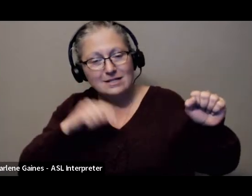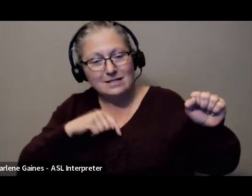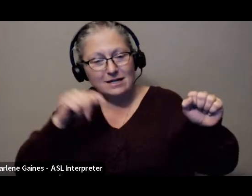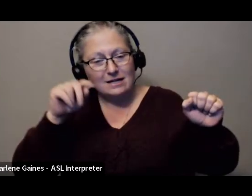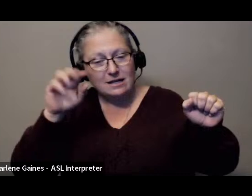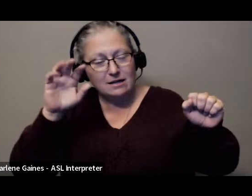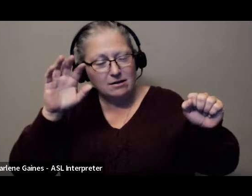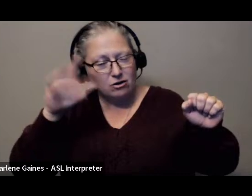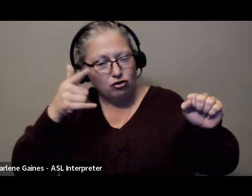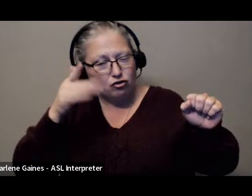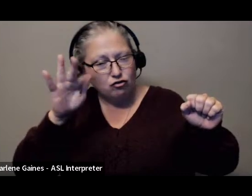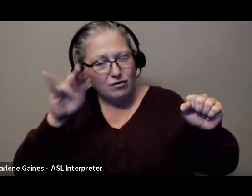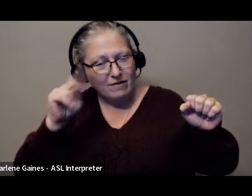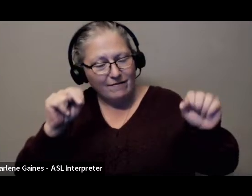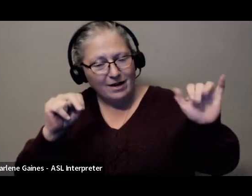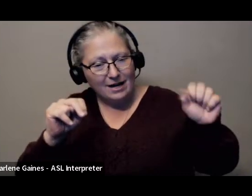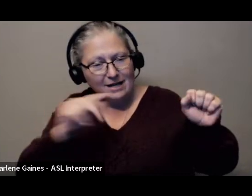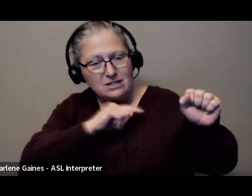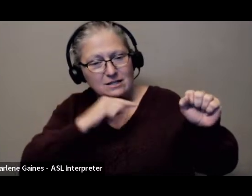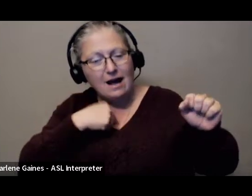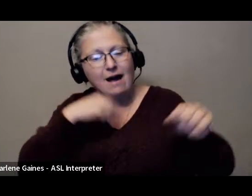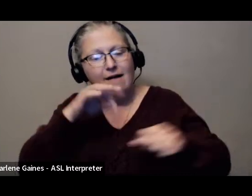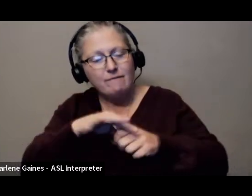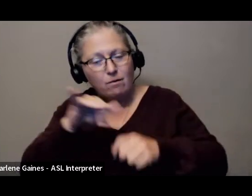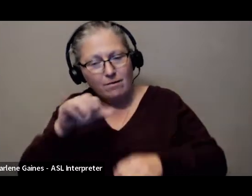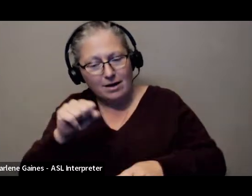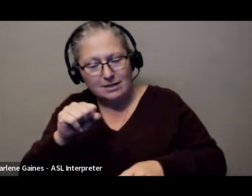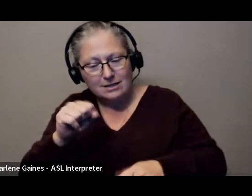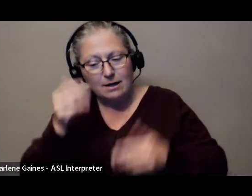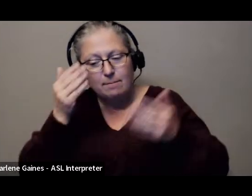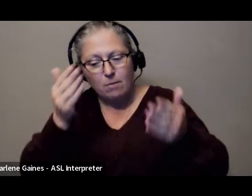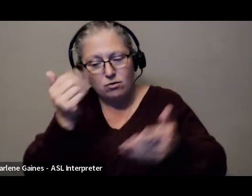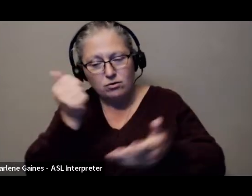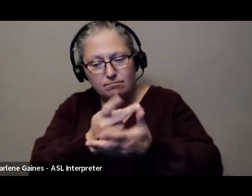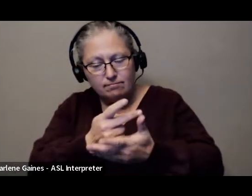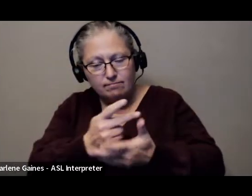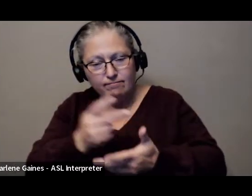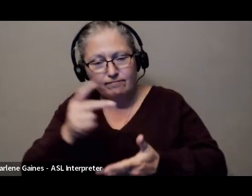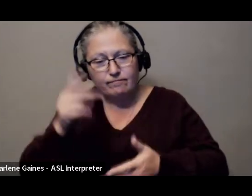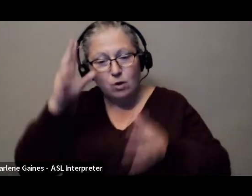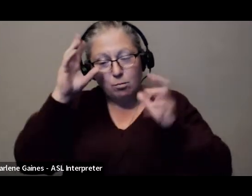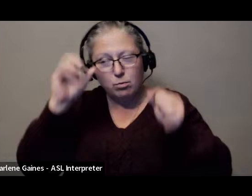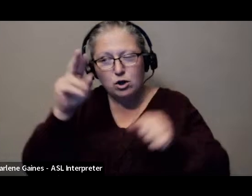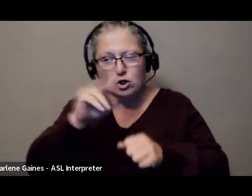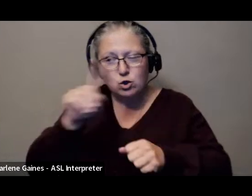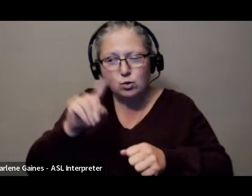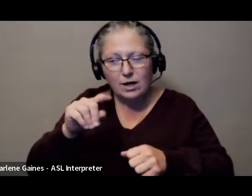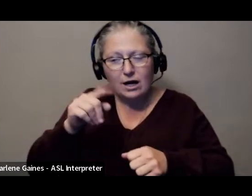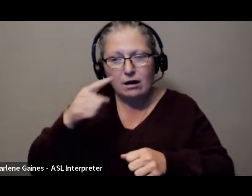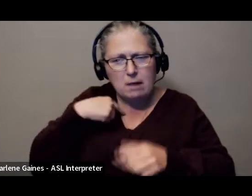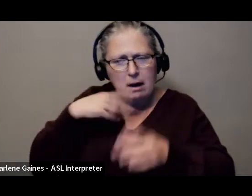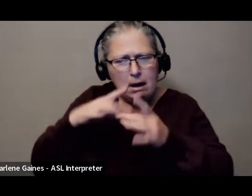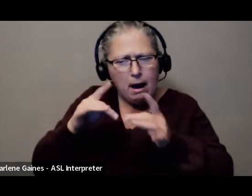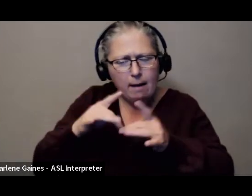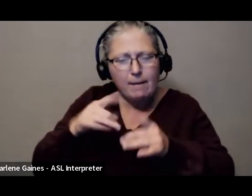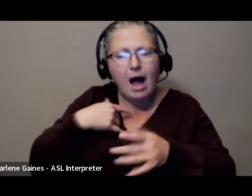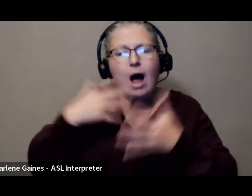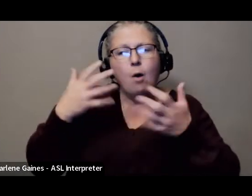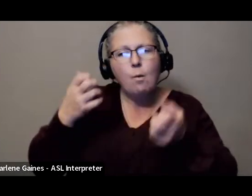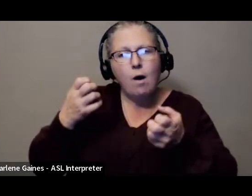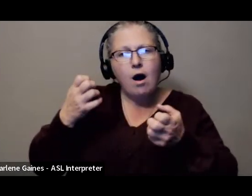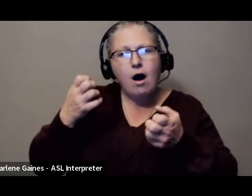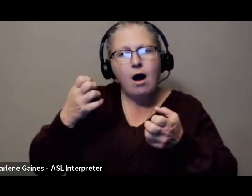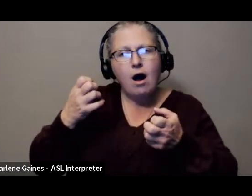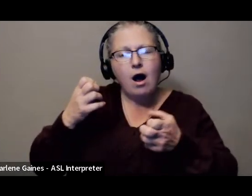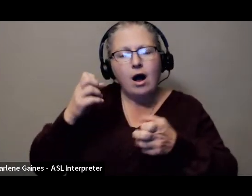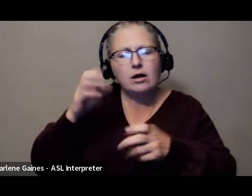trustee Griffin, Yes. and I vote yes. Motion carried. President Zuniga, can I make a comment about Yeah, that one? for I sure. just want to call